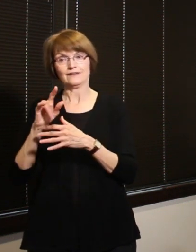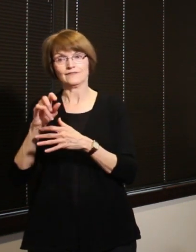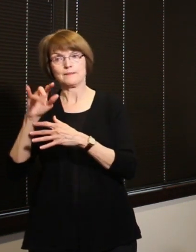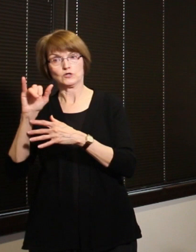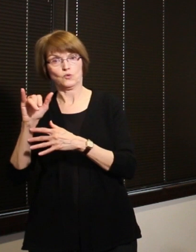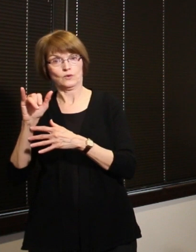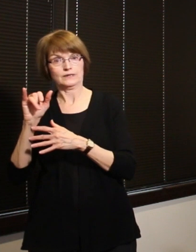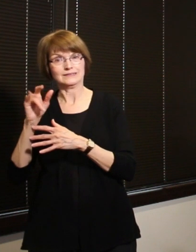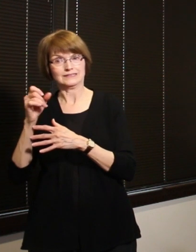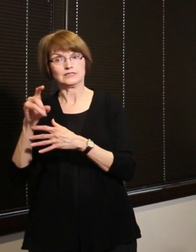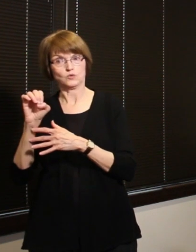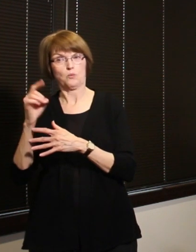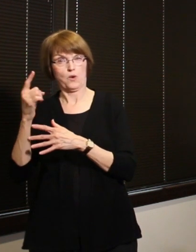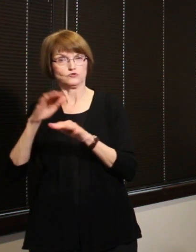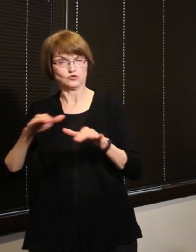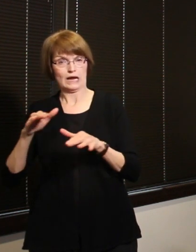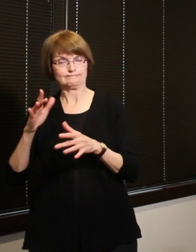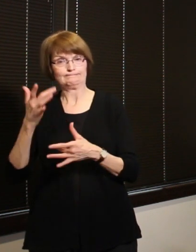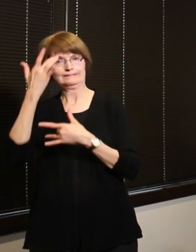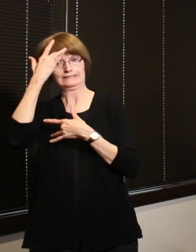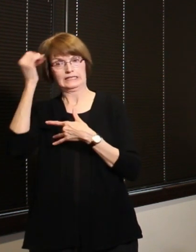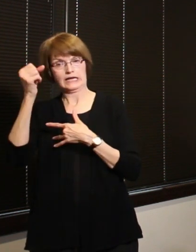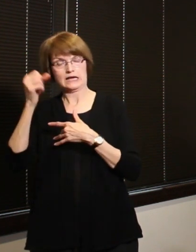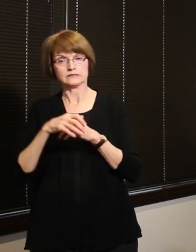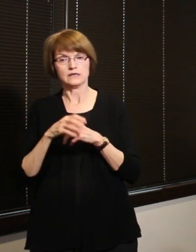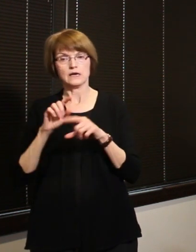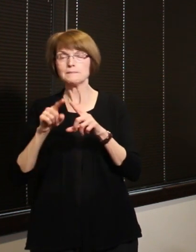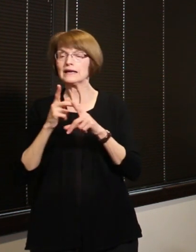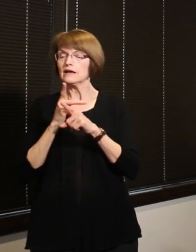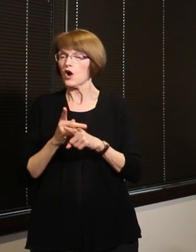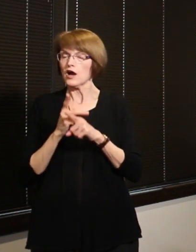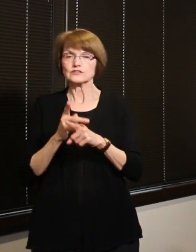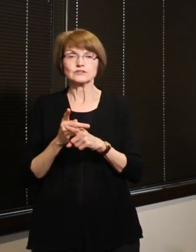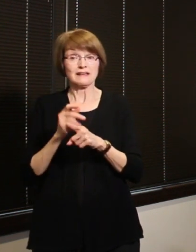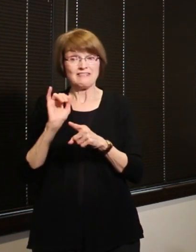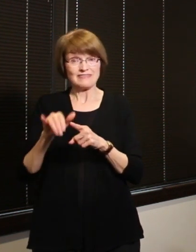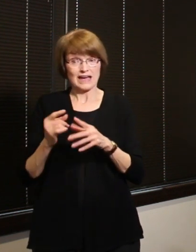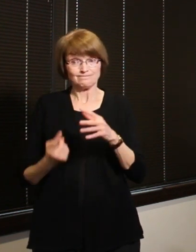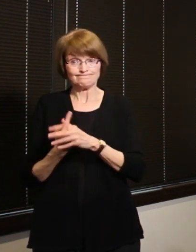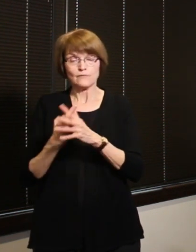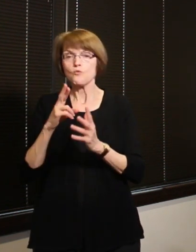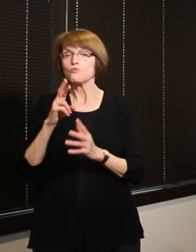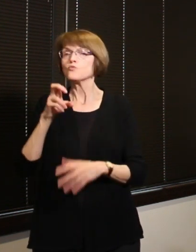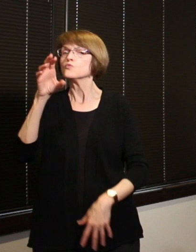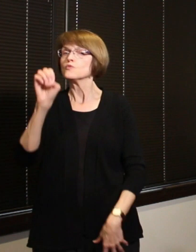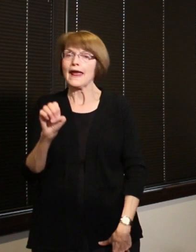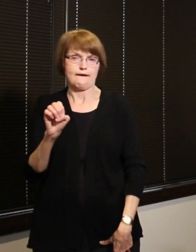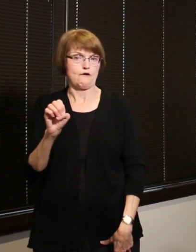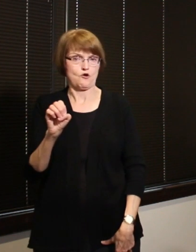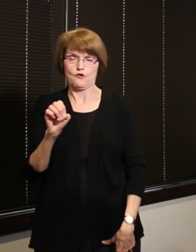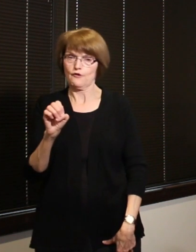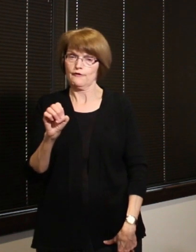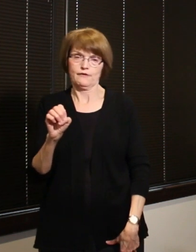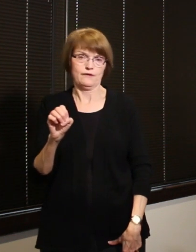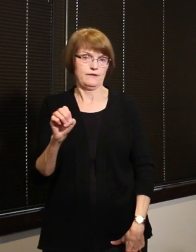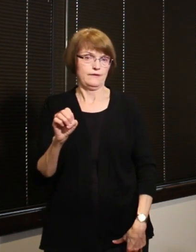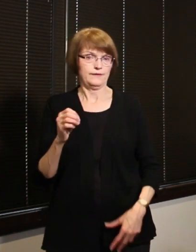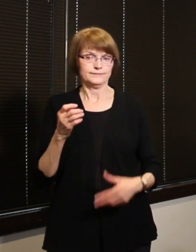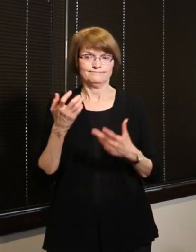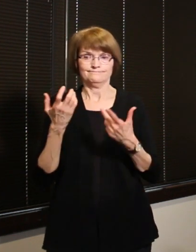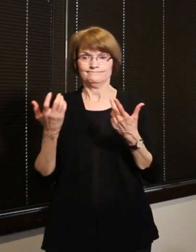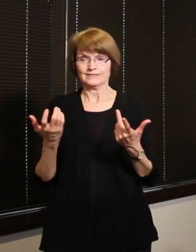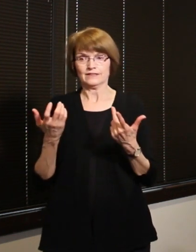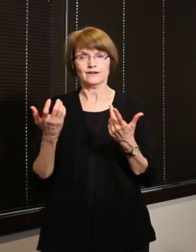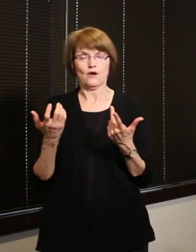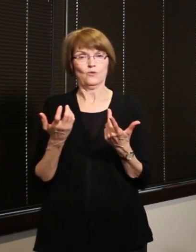of caution about this. This is still a very rare outcome from an infection, even in